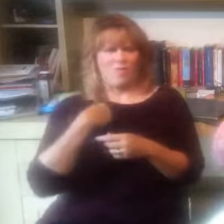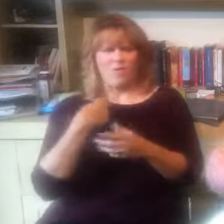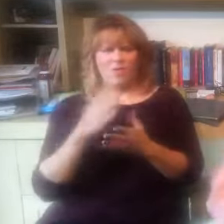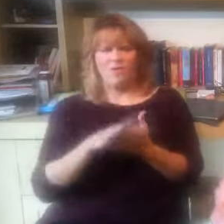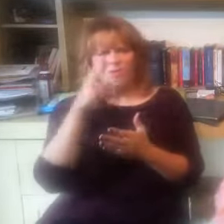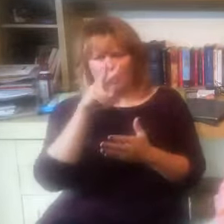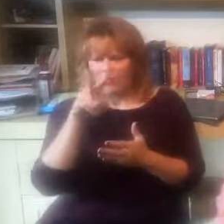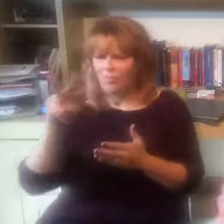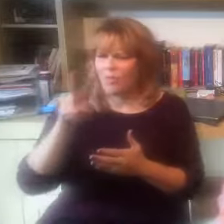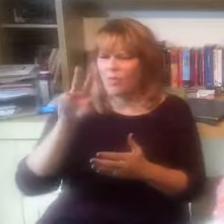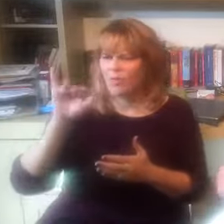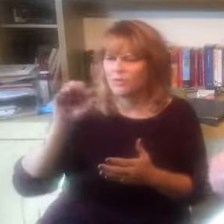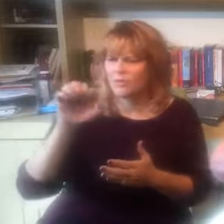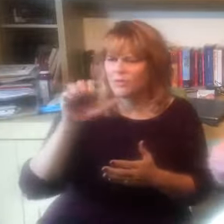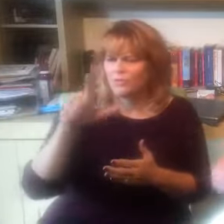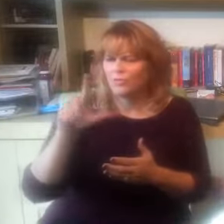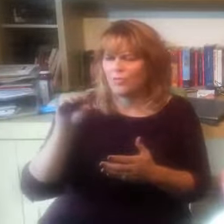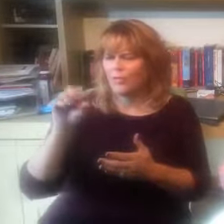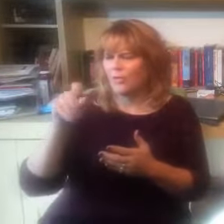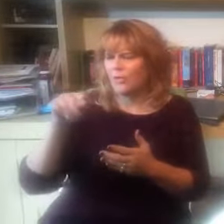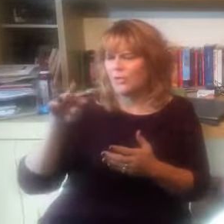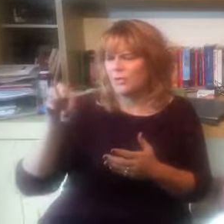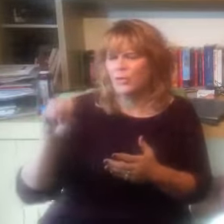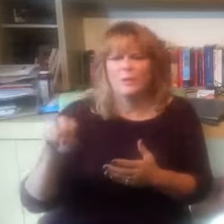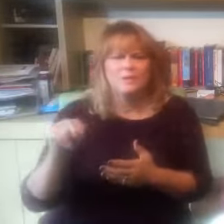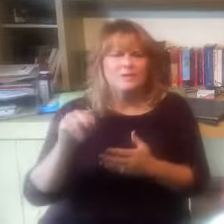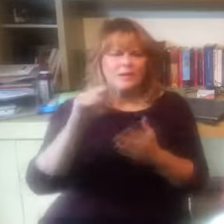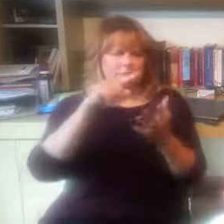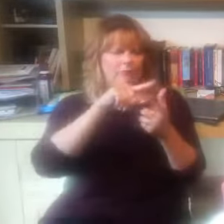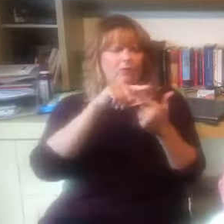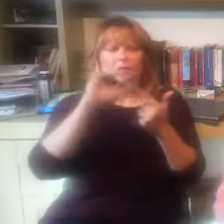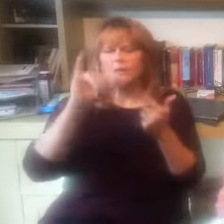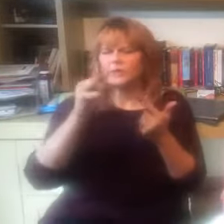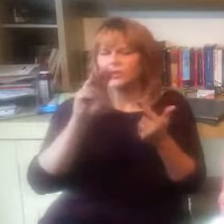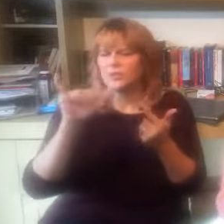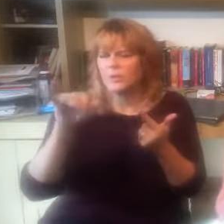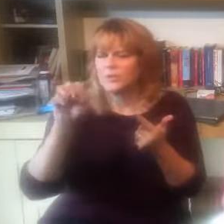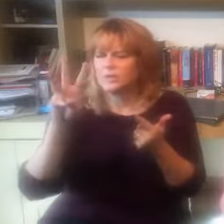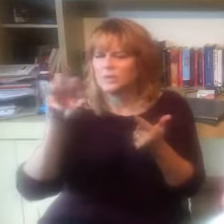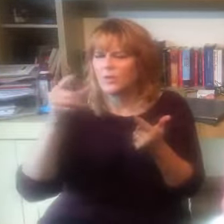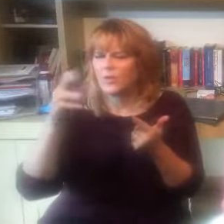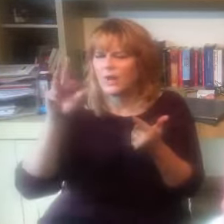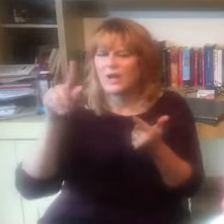to look to Joel Osteen. You don't have to look to Jimmy Swaggart. You can look at